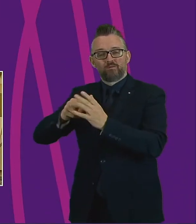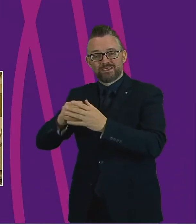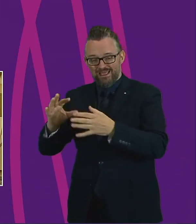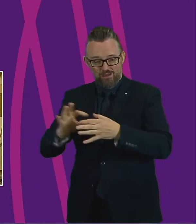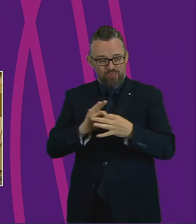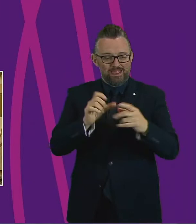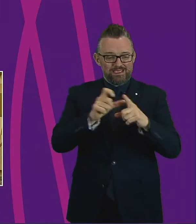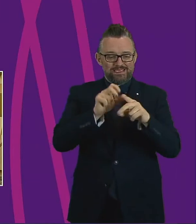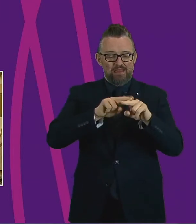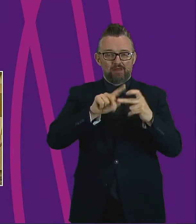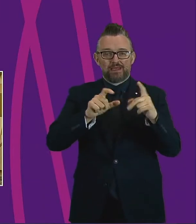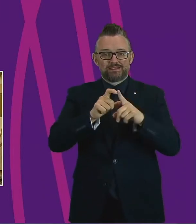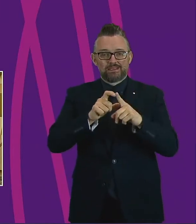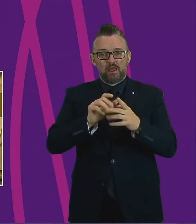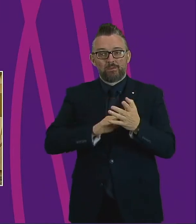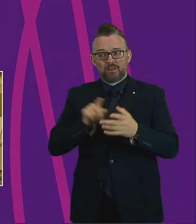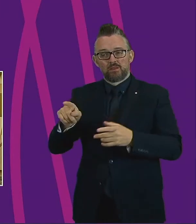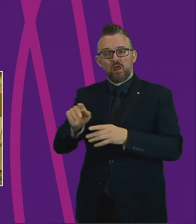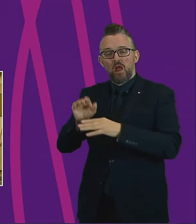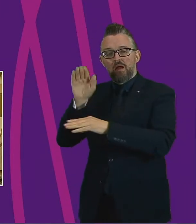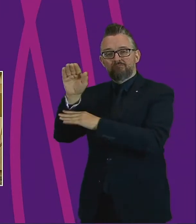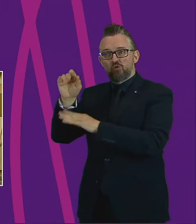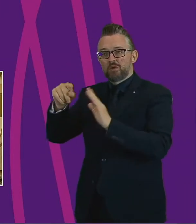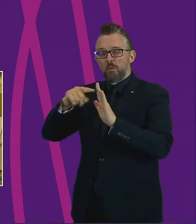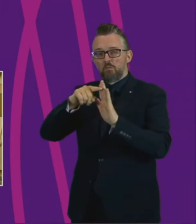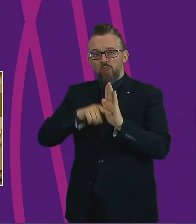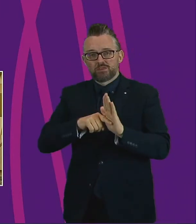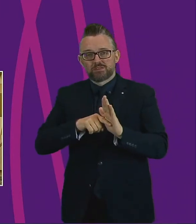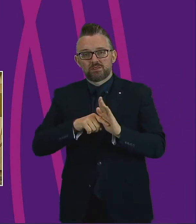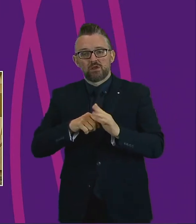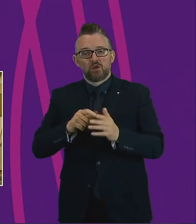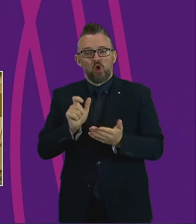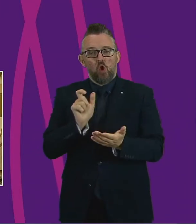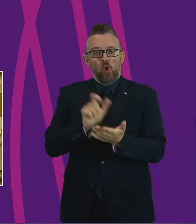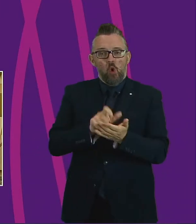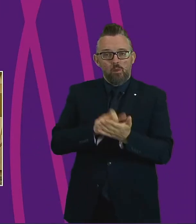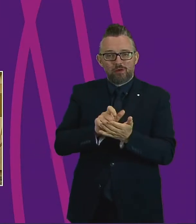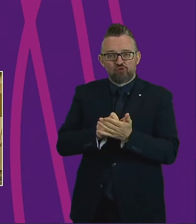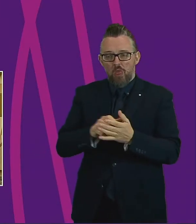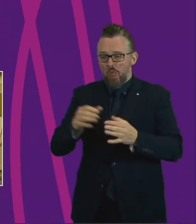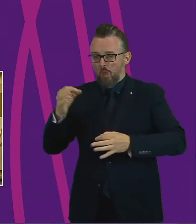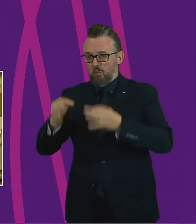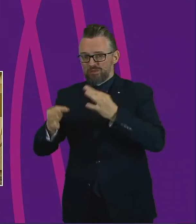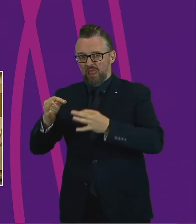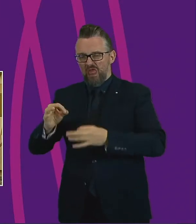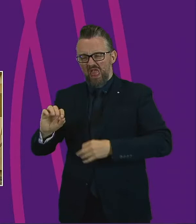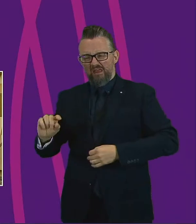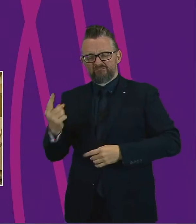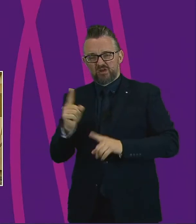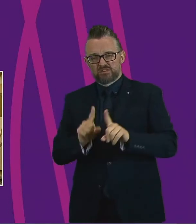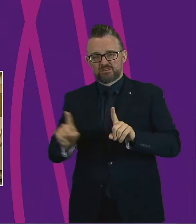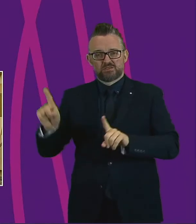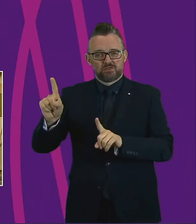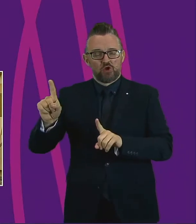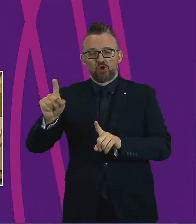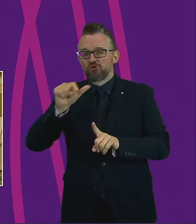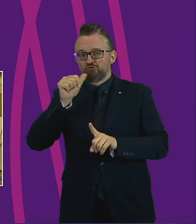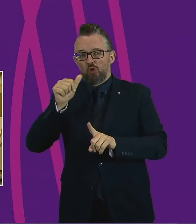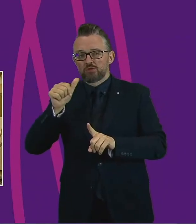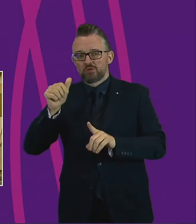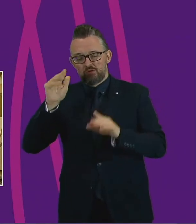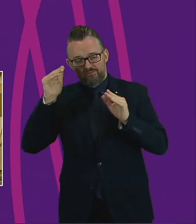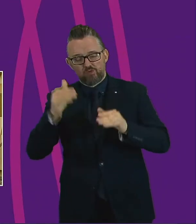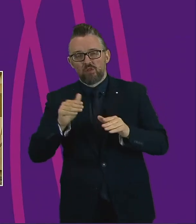way, because I think it puts foreign policy, I think it puts commercial and political ambition ahead of the needs of the world's poorest and